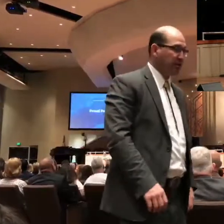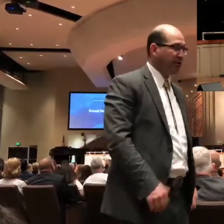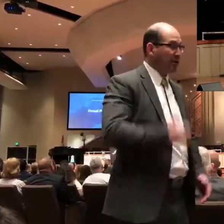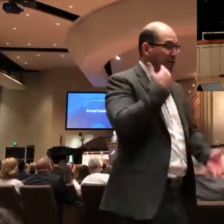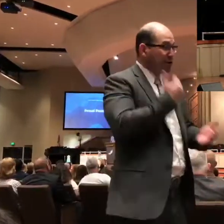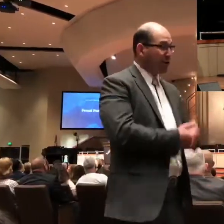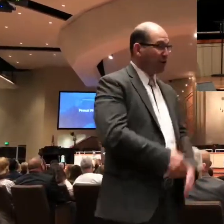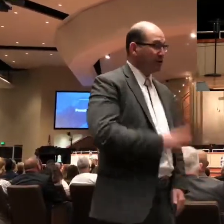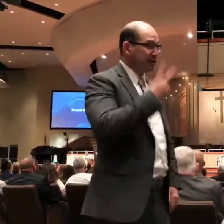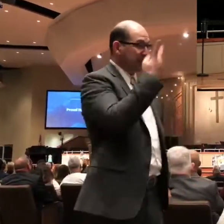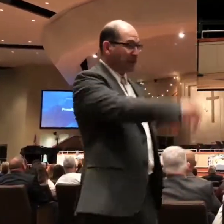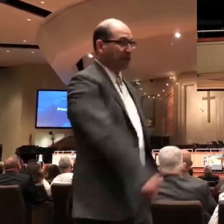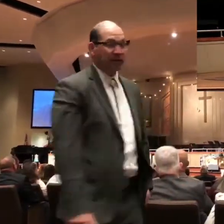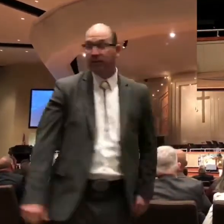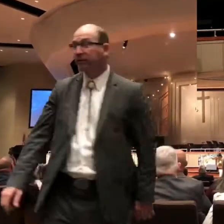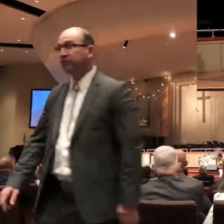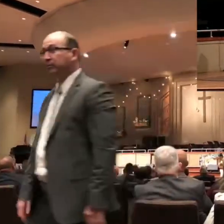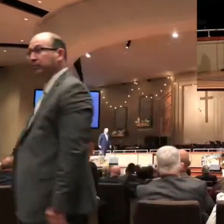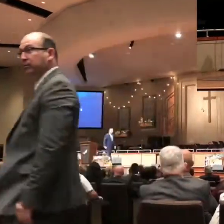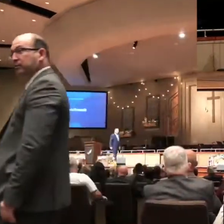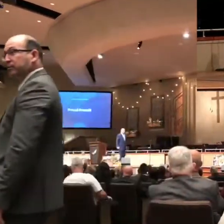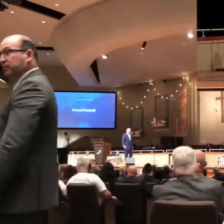real.